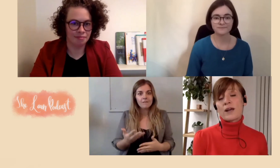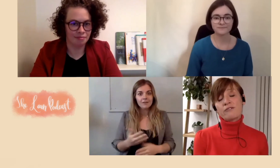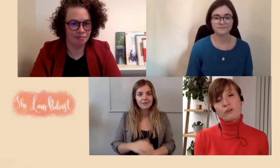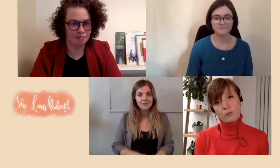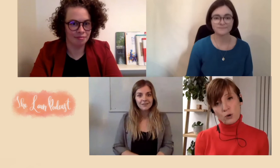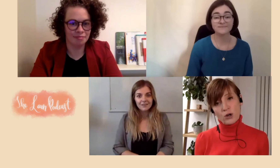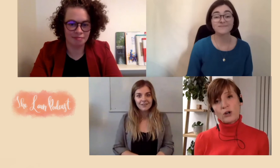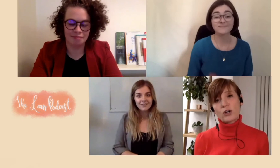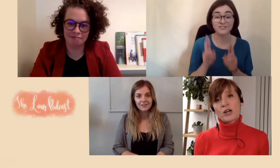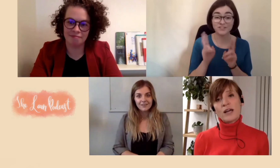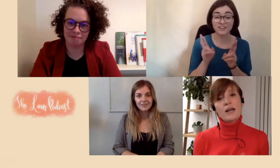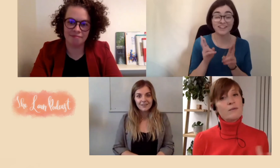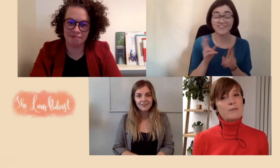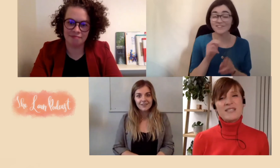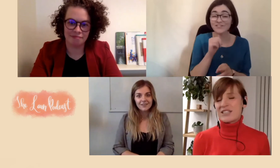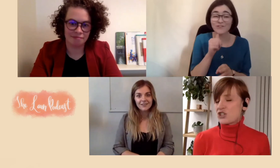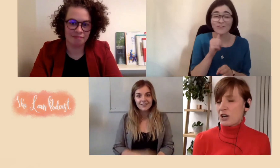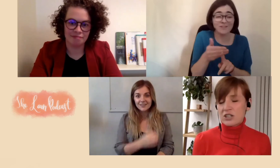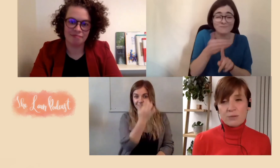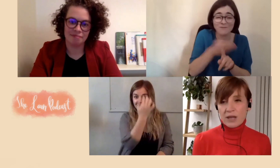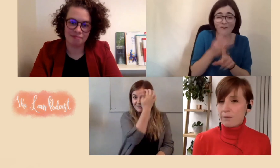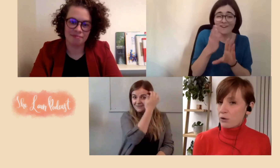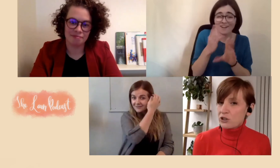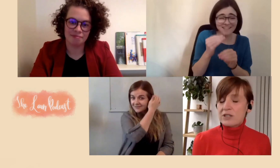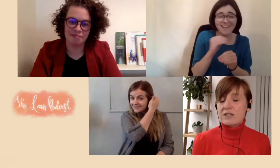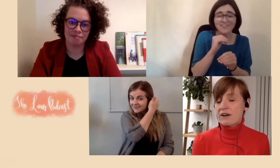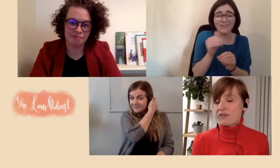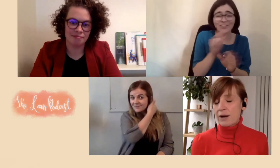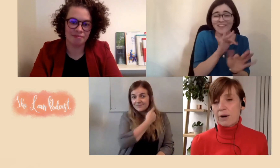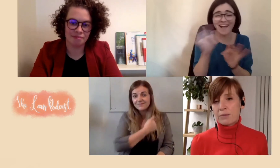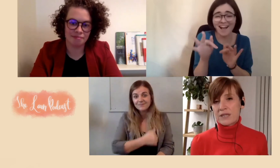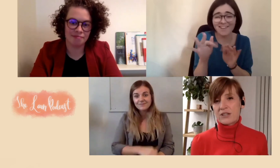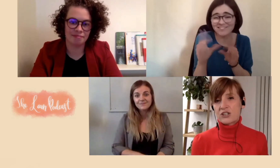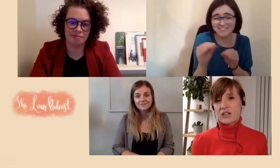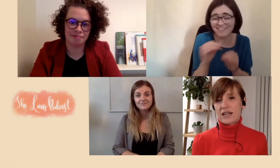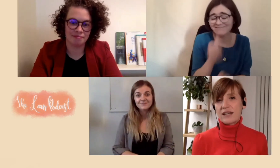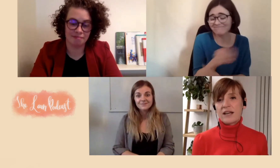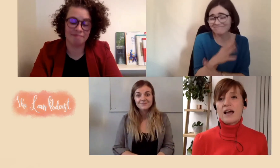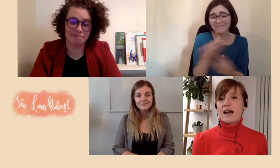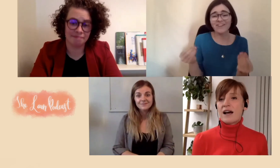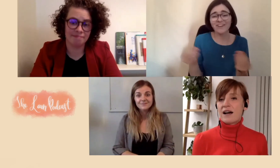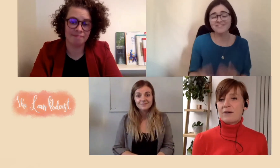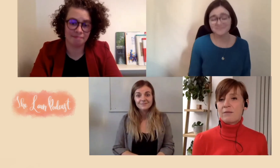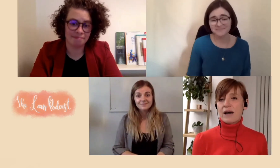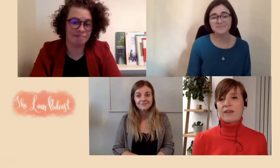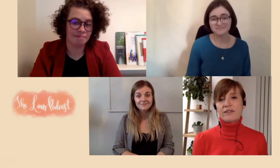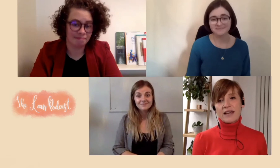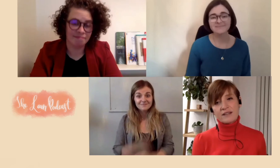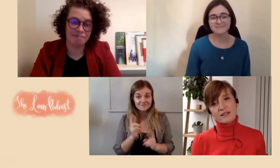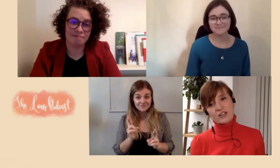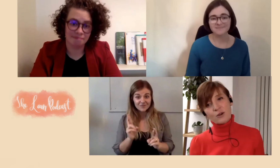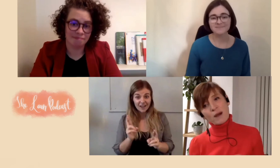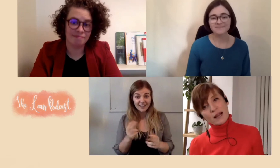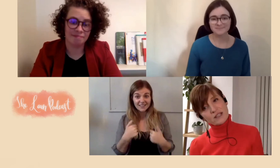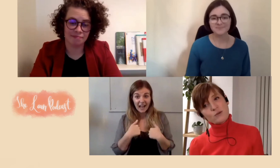with that, and I don't think I quite appreciated that incidental, I suppose, that incidental communication and connectivity that